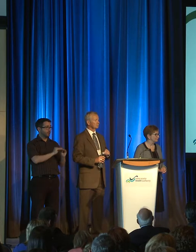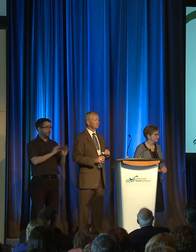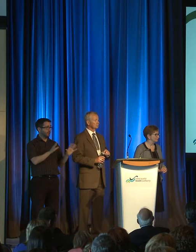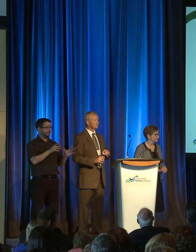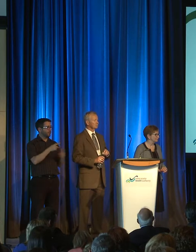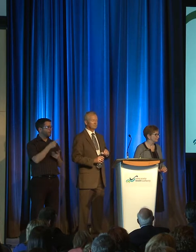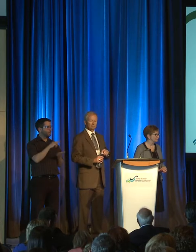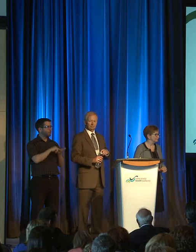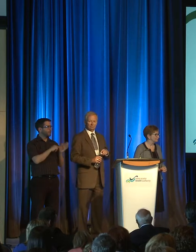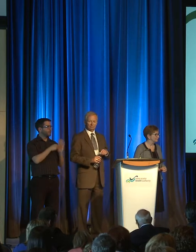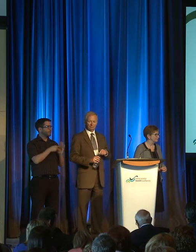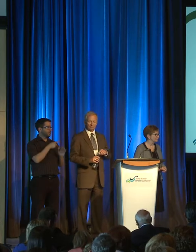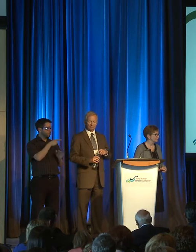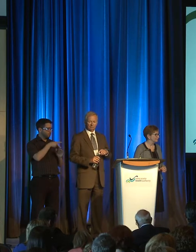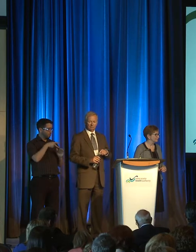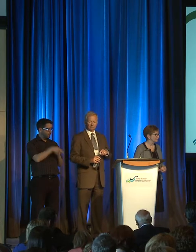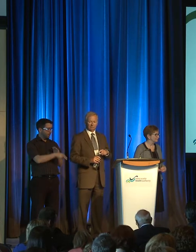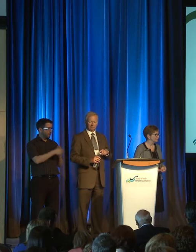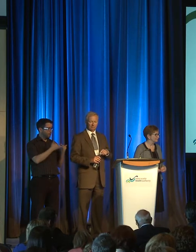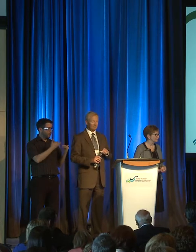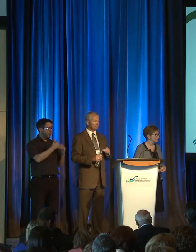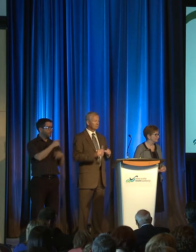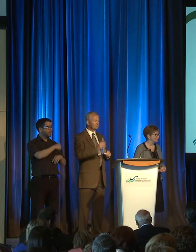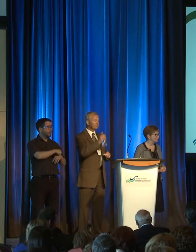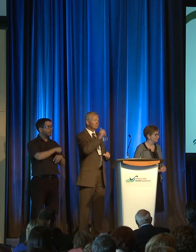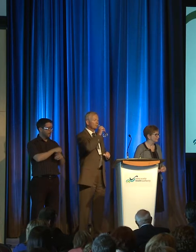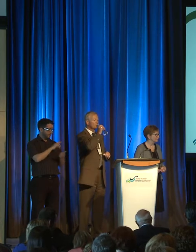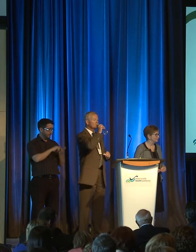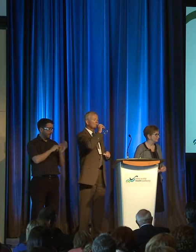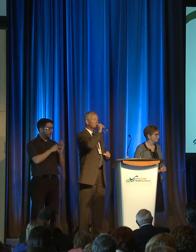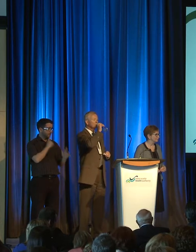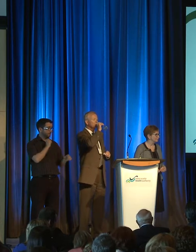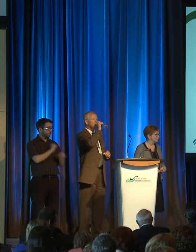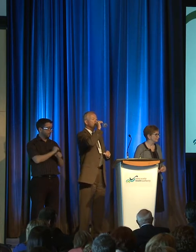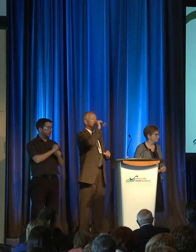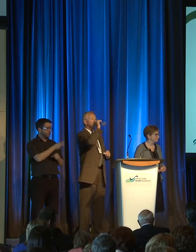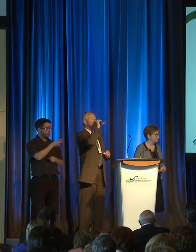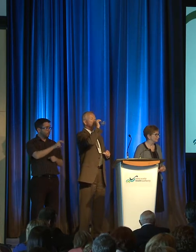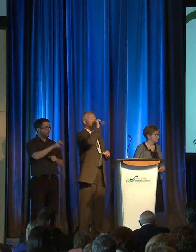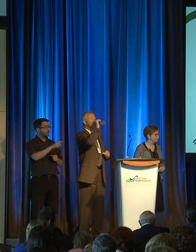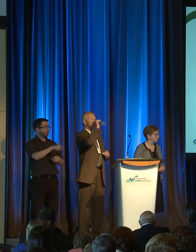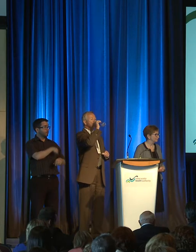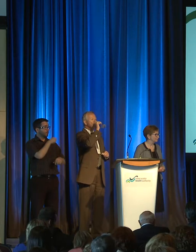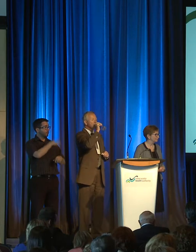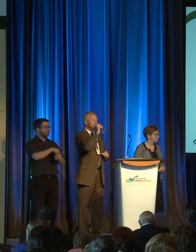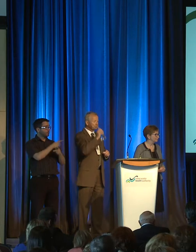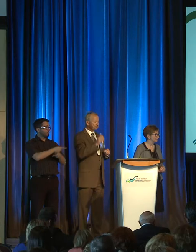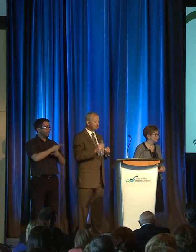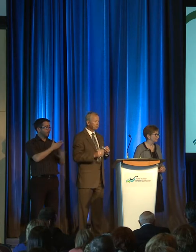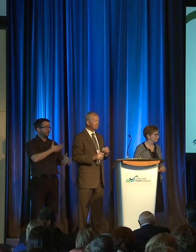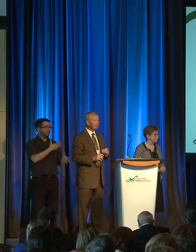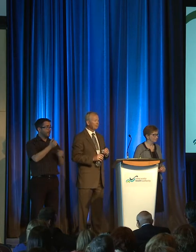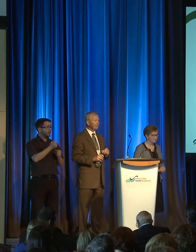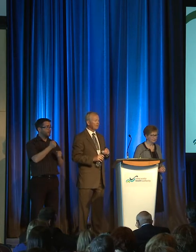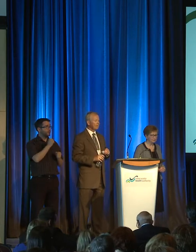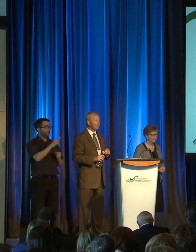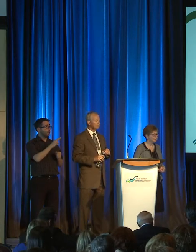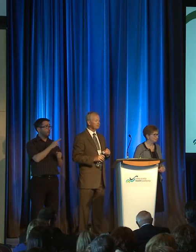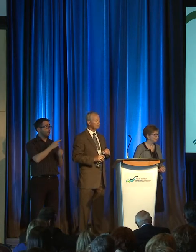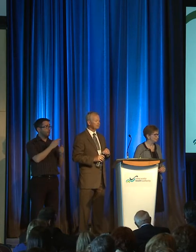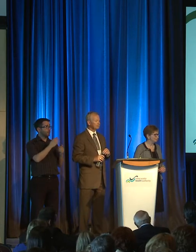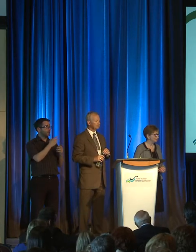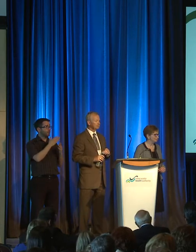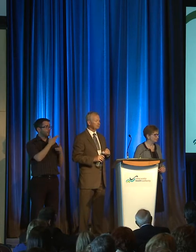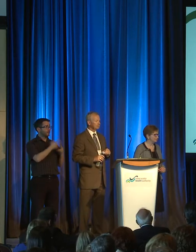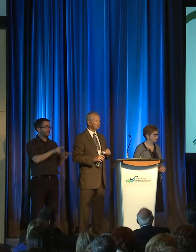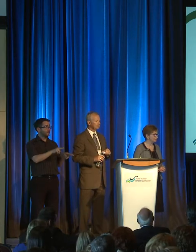you cut the wait times, does that mean people are actually getting into long-term care faster, or that there are fewer number of people on the list